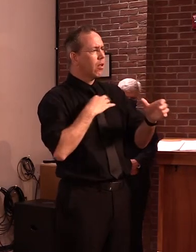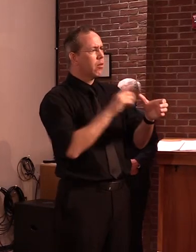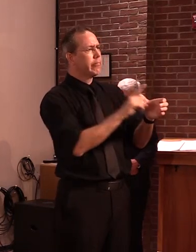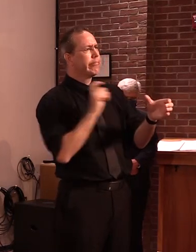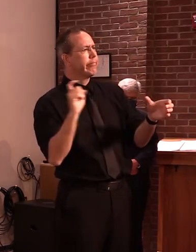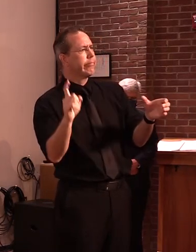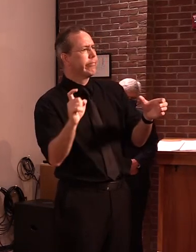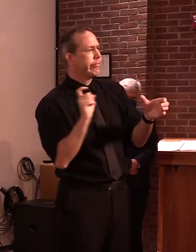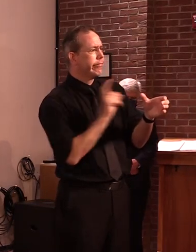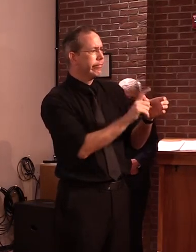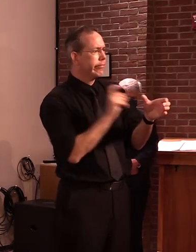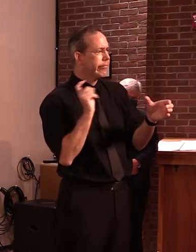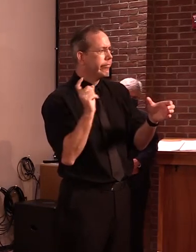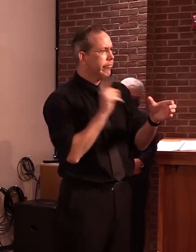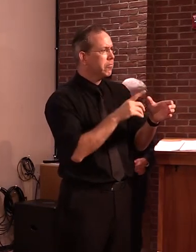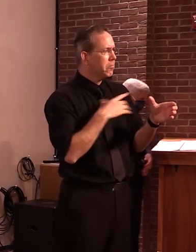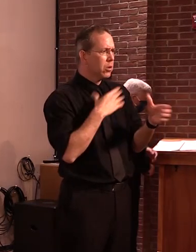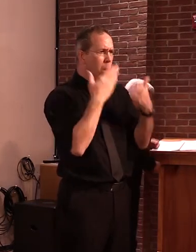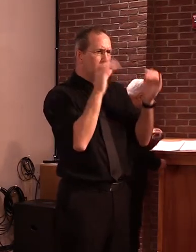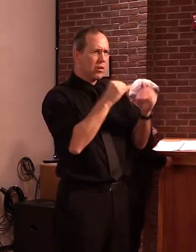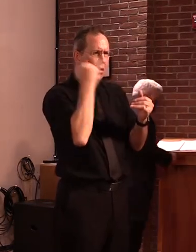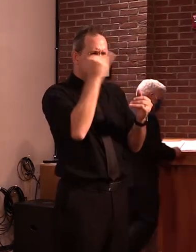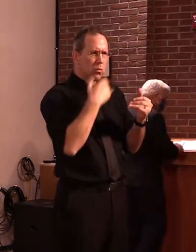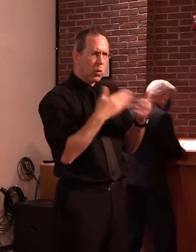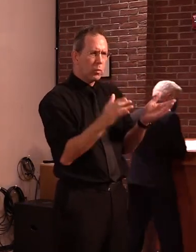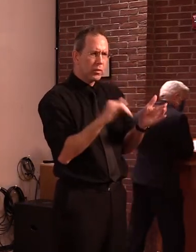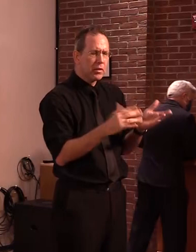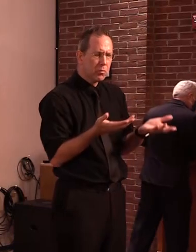Okay. Secretary Smith,